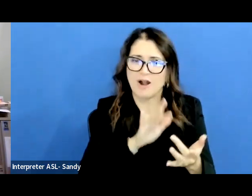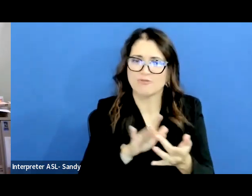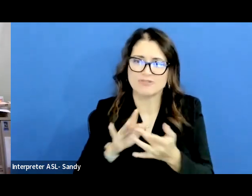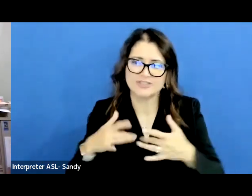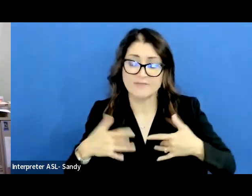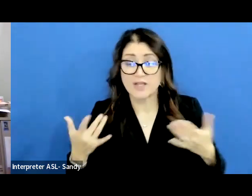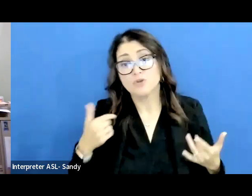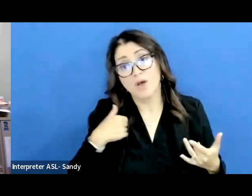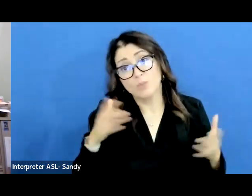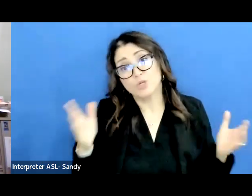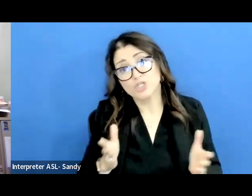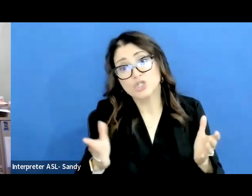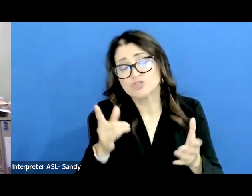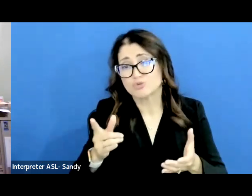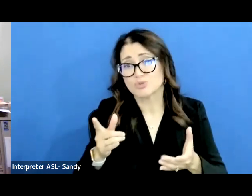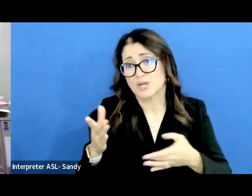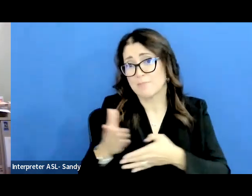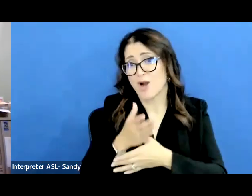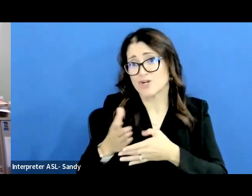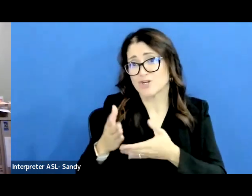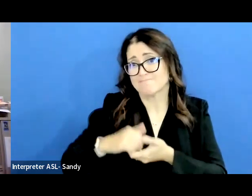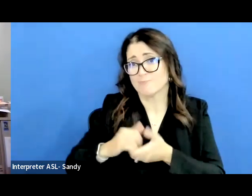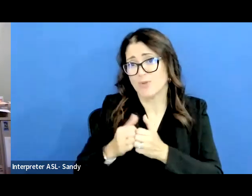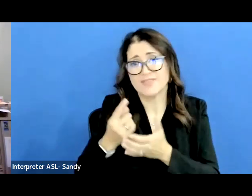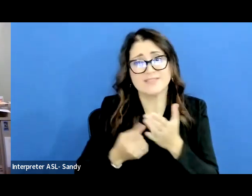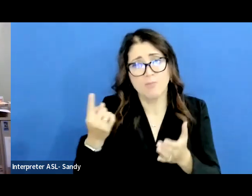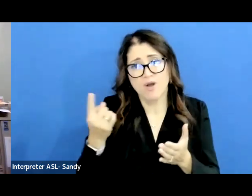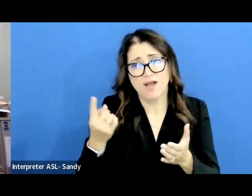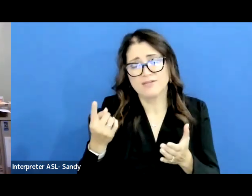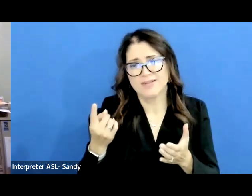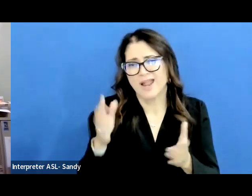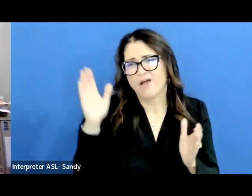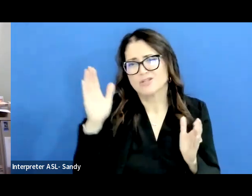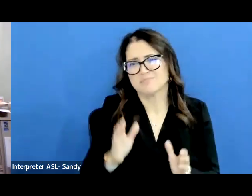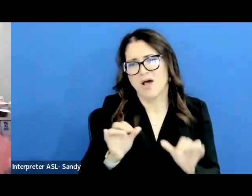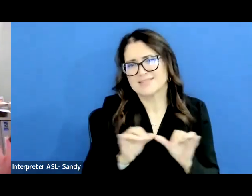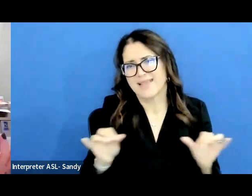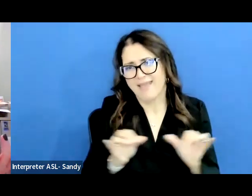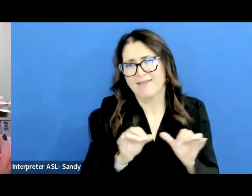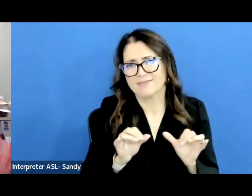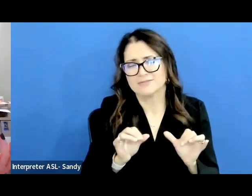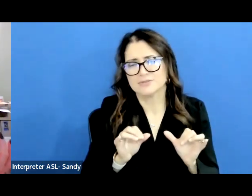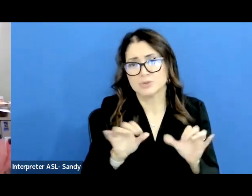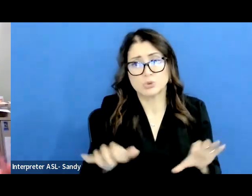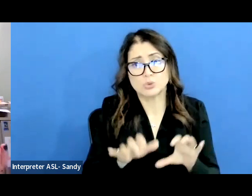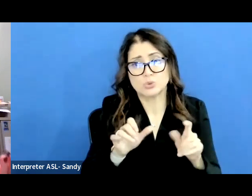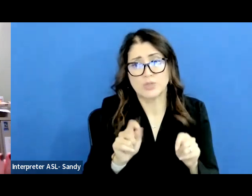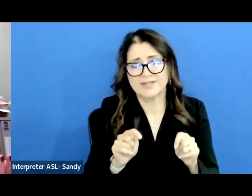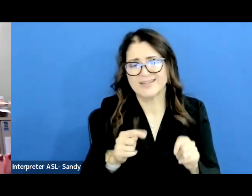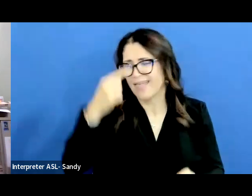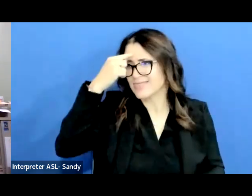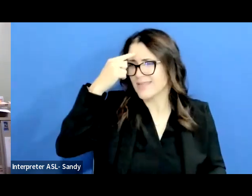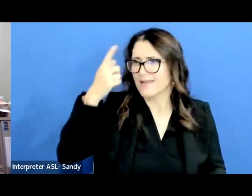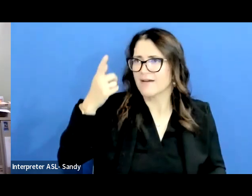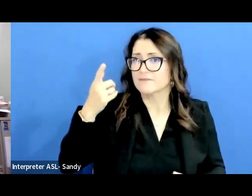to partner with someone and find some on some small scale that you can do it. And think of, you want to make sure